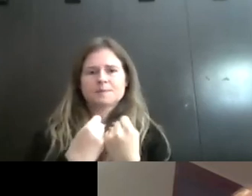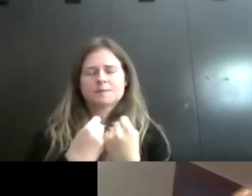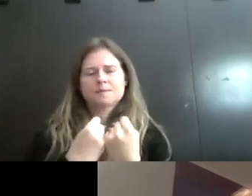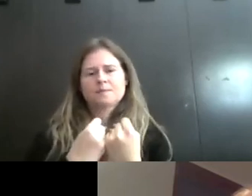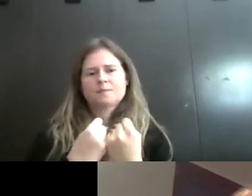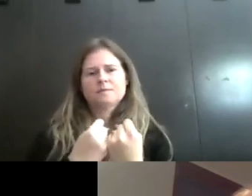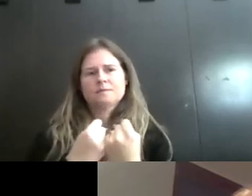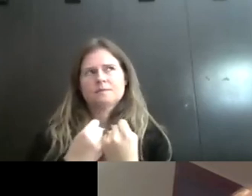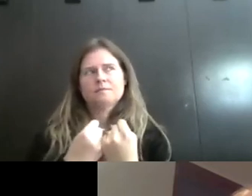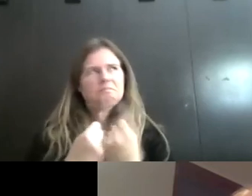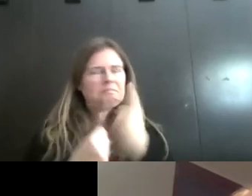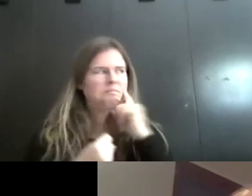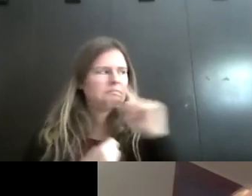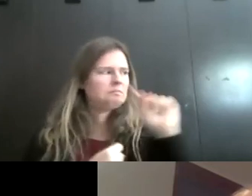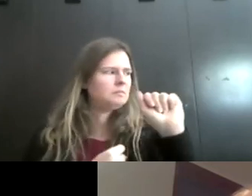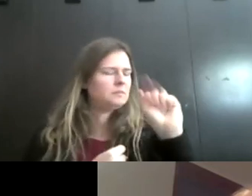and it might've been Tampa Bay,